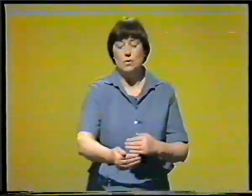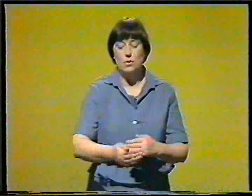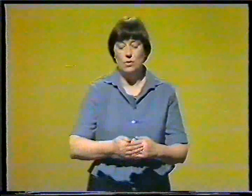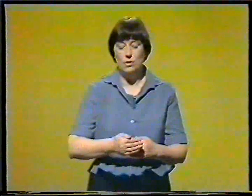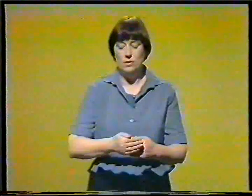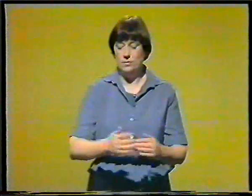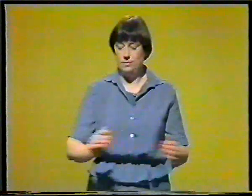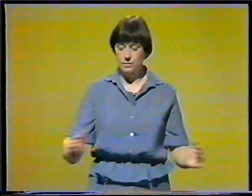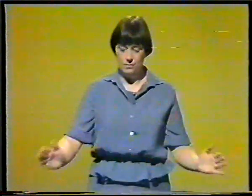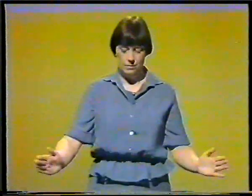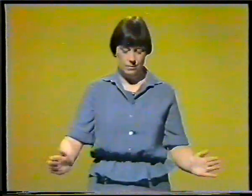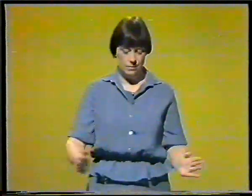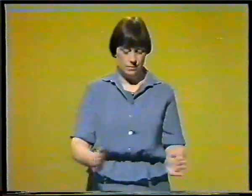Small.